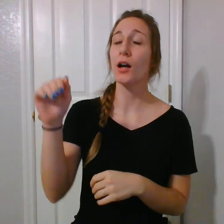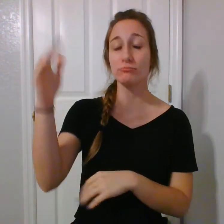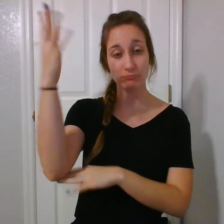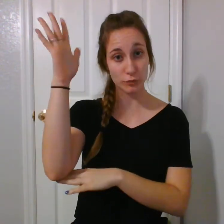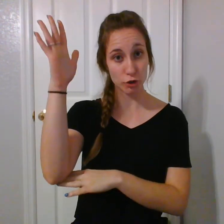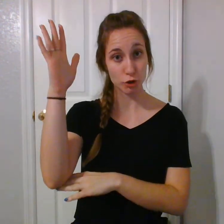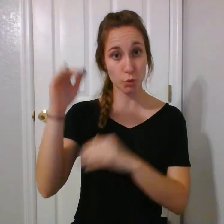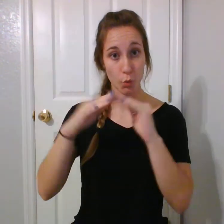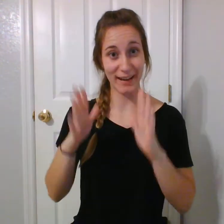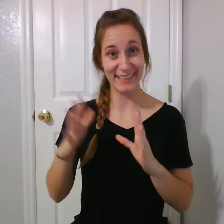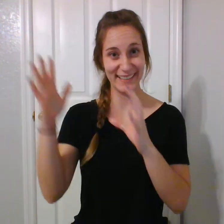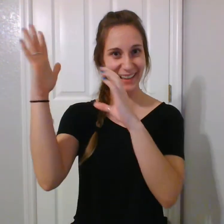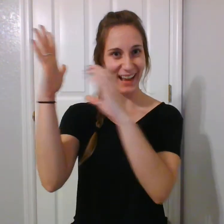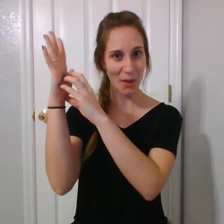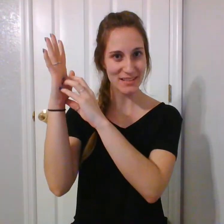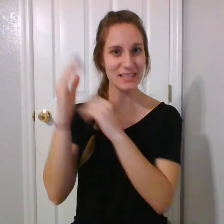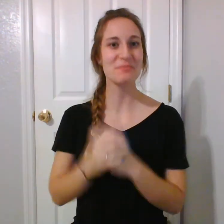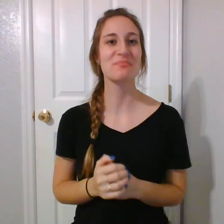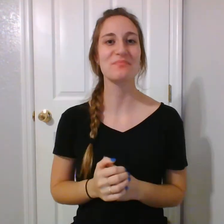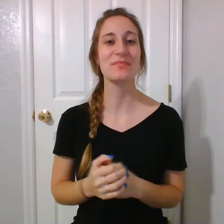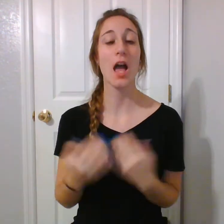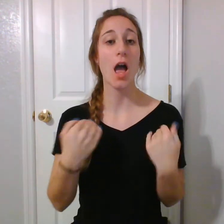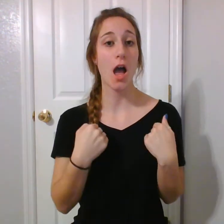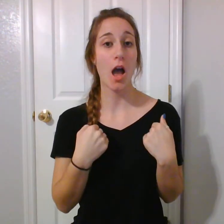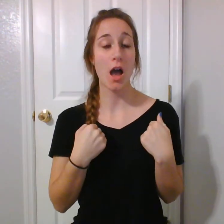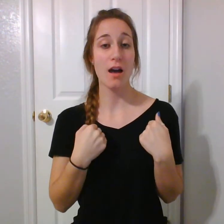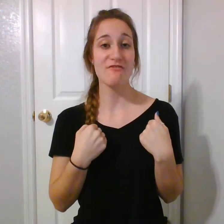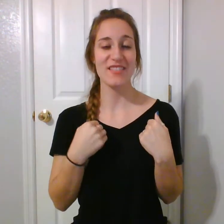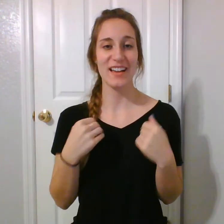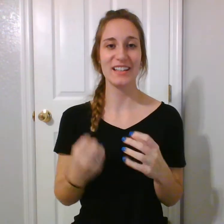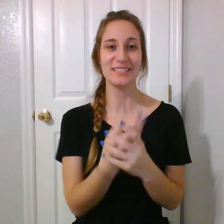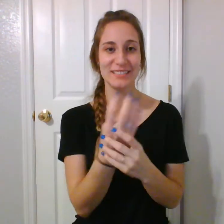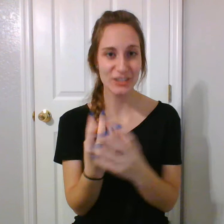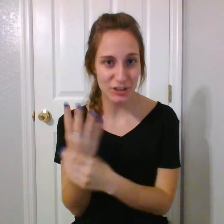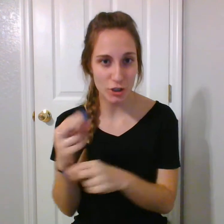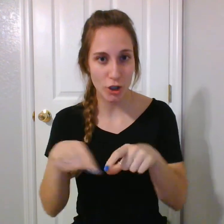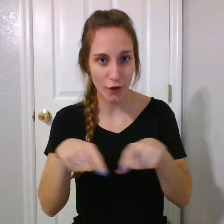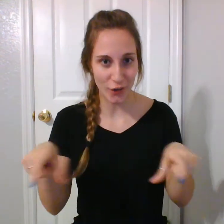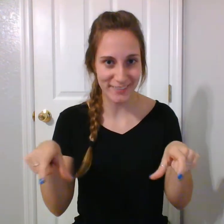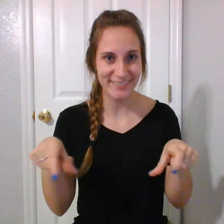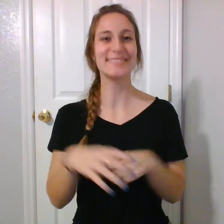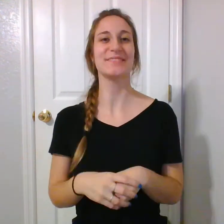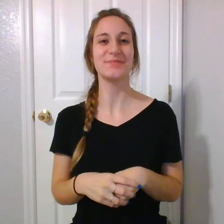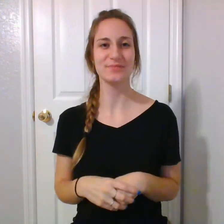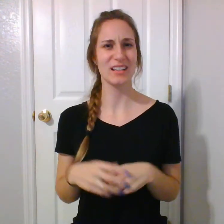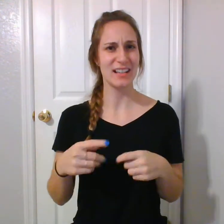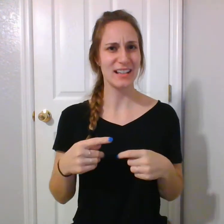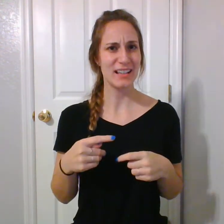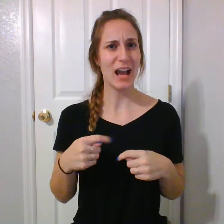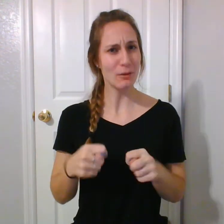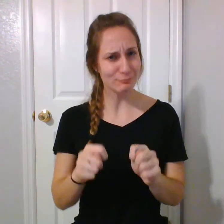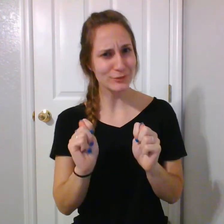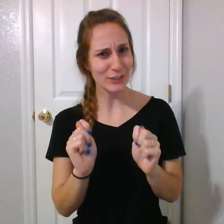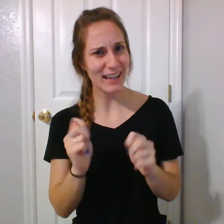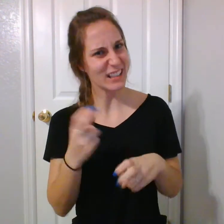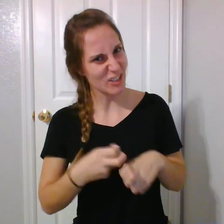but I'm working at it. It's really convenient to not have to go to the store to get like chives or something. And the newest addition, so this is actually our quarantine